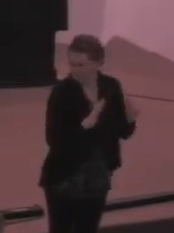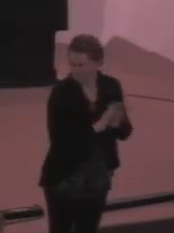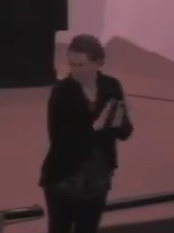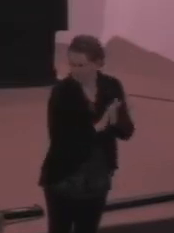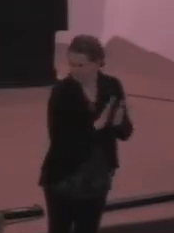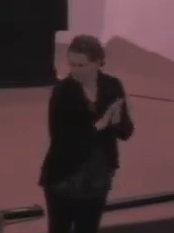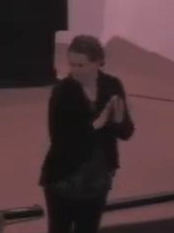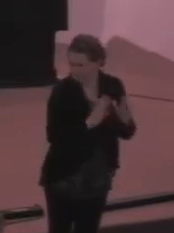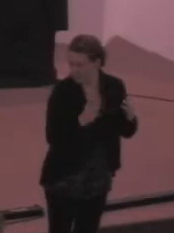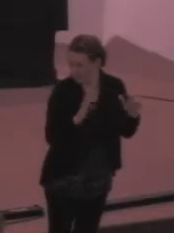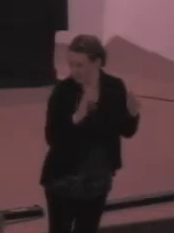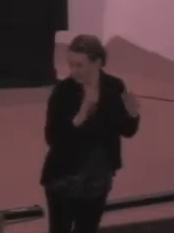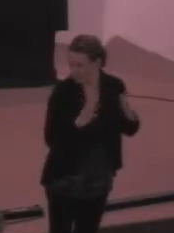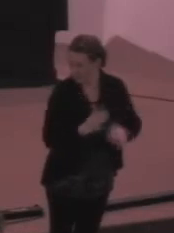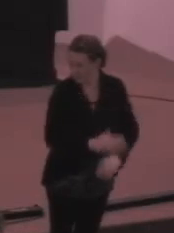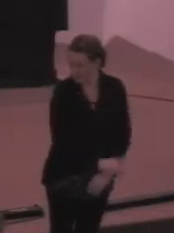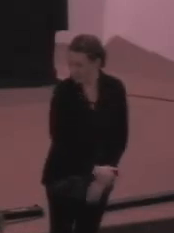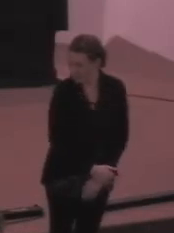Very good.